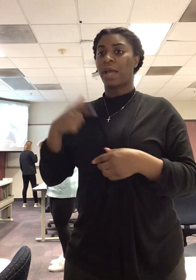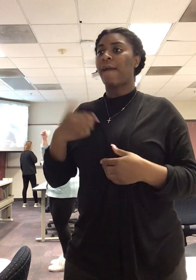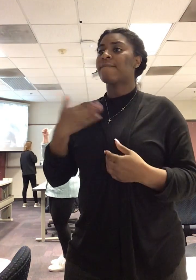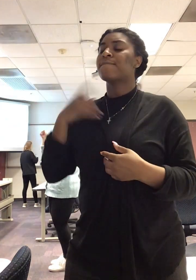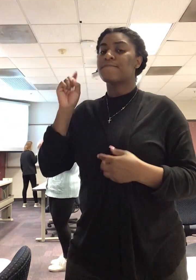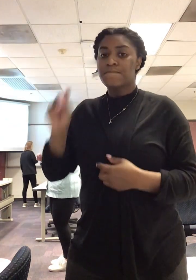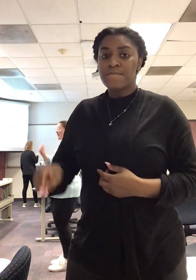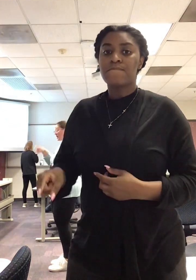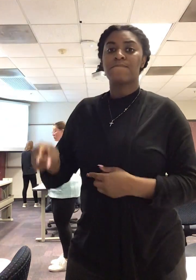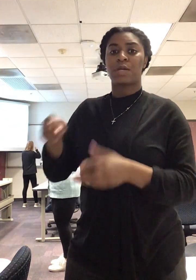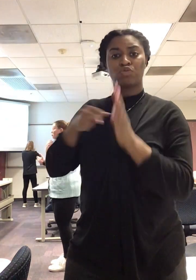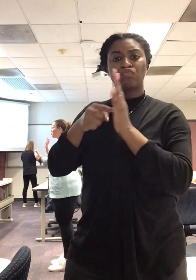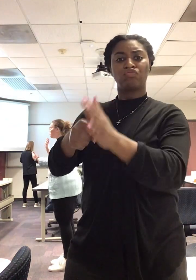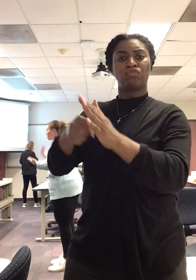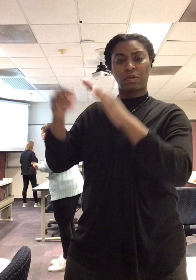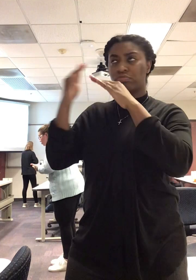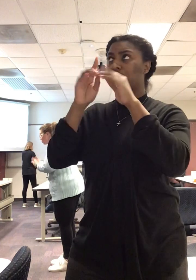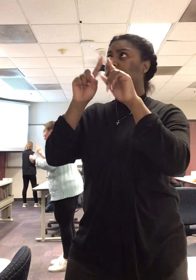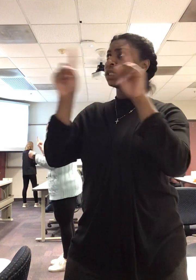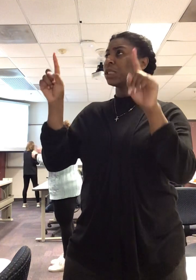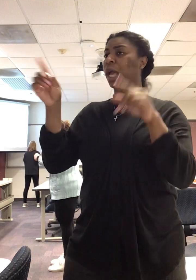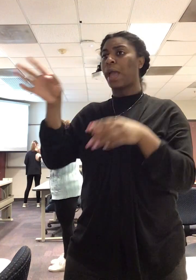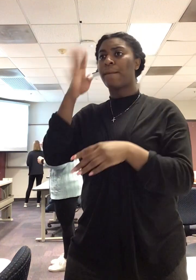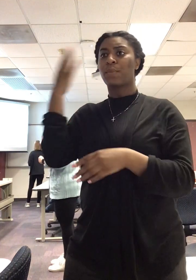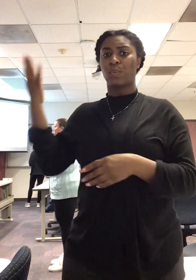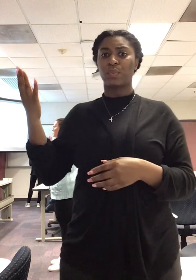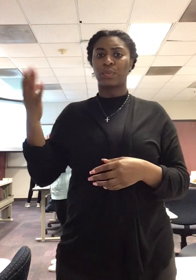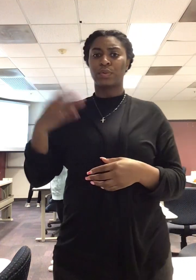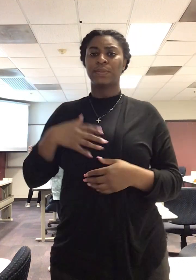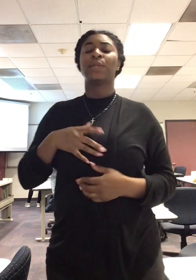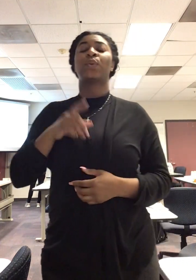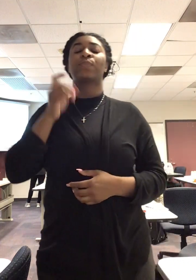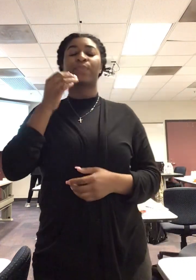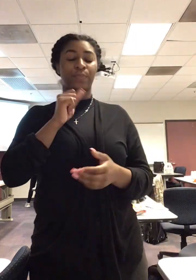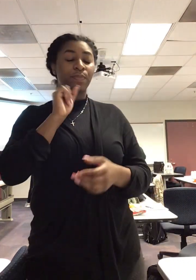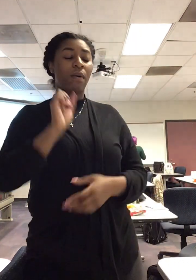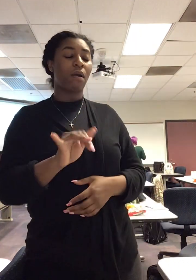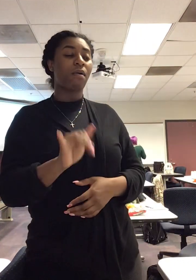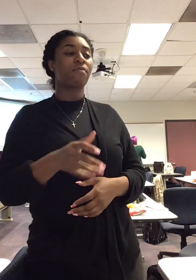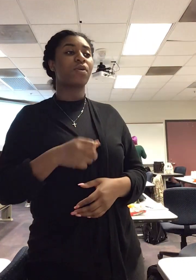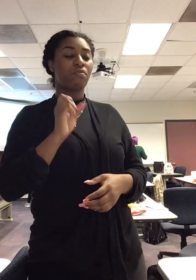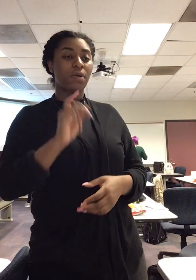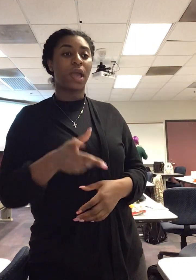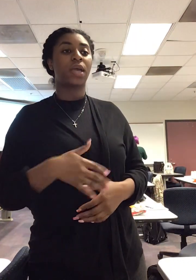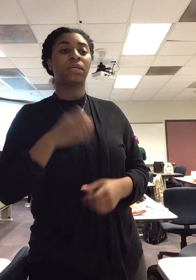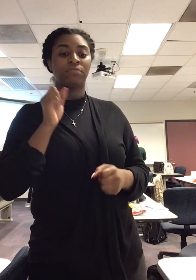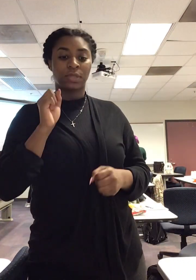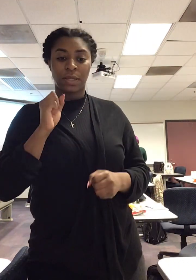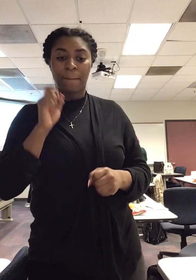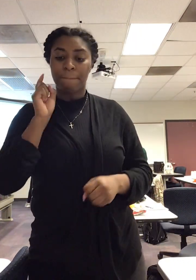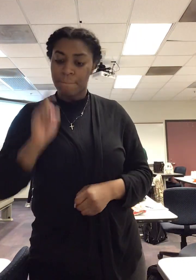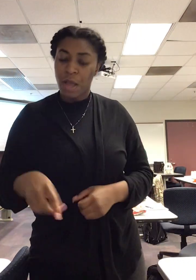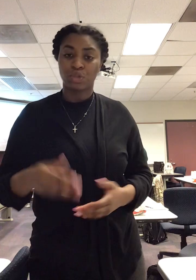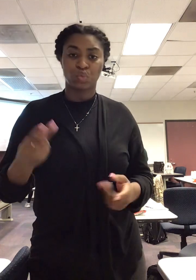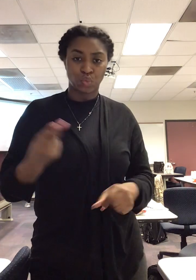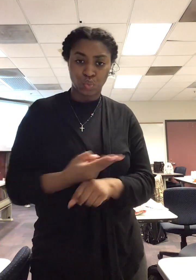it. You have to use something to show. So I want to read to you. We started a book, George Washington, our founding